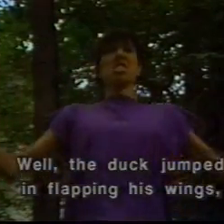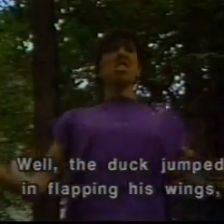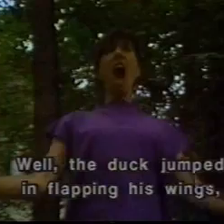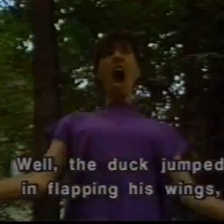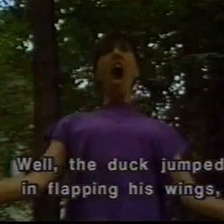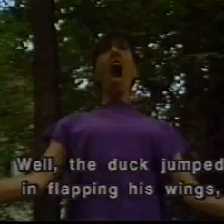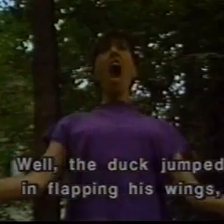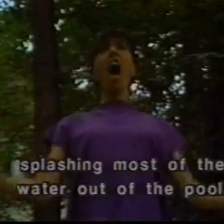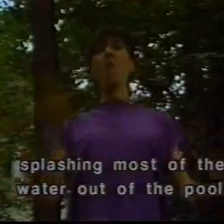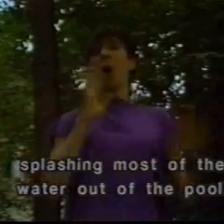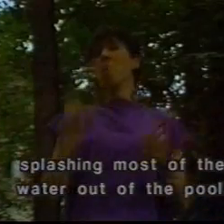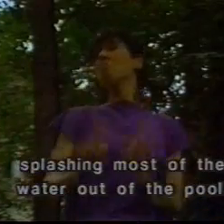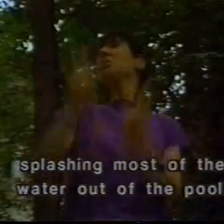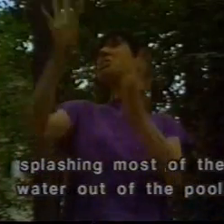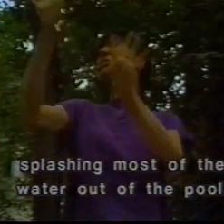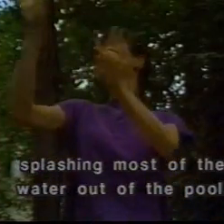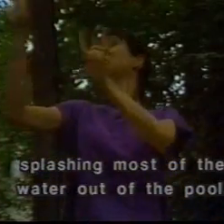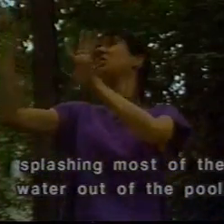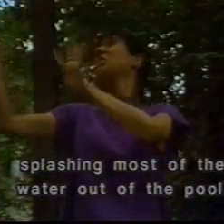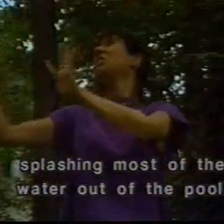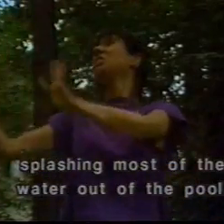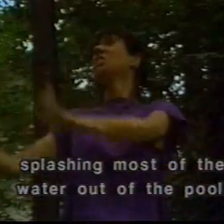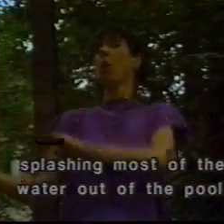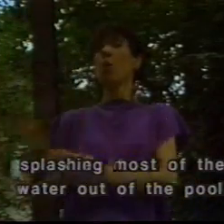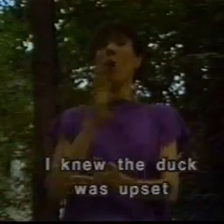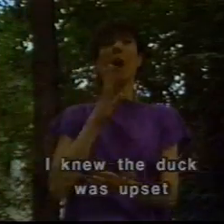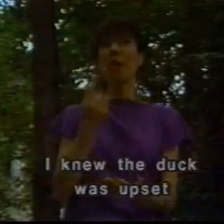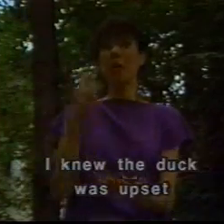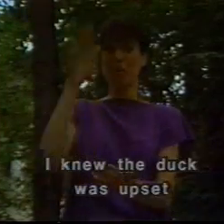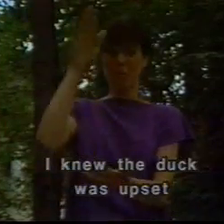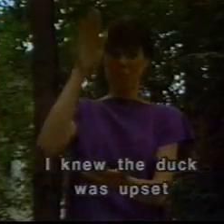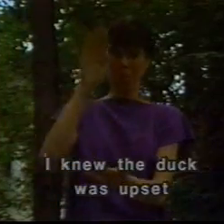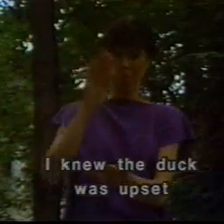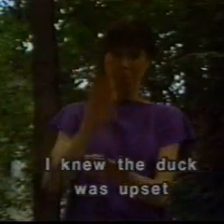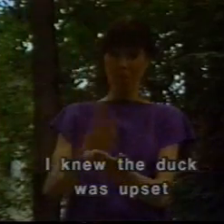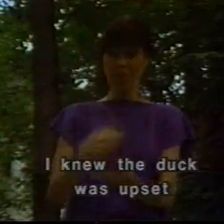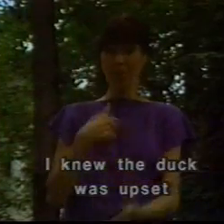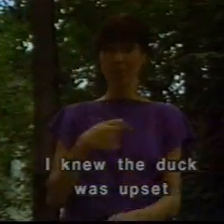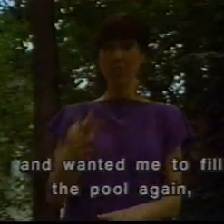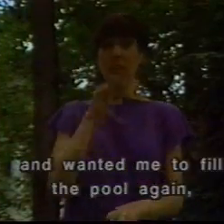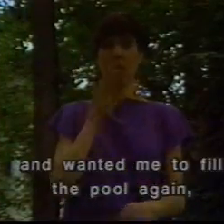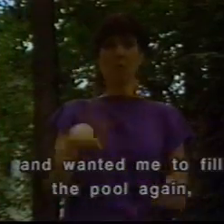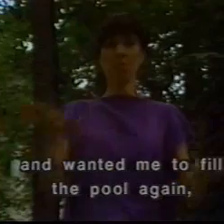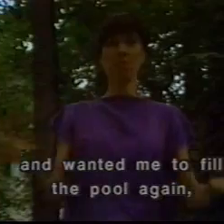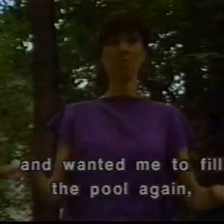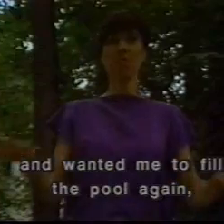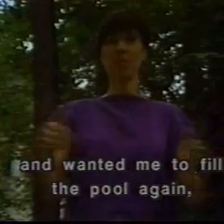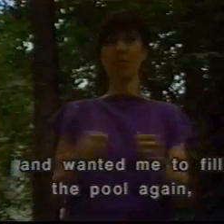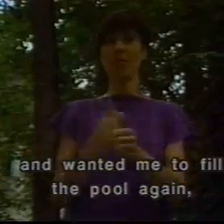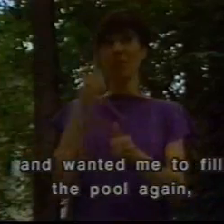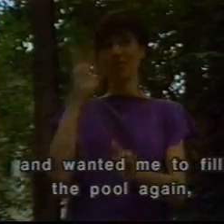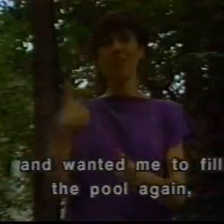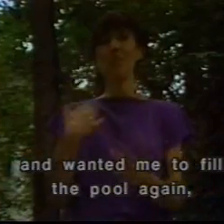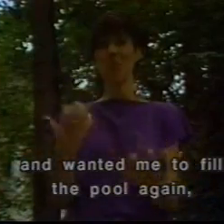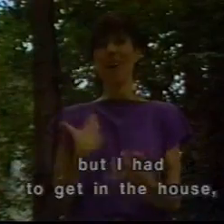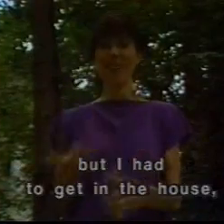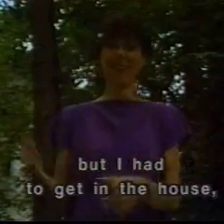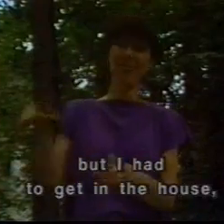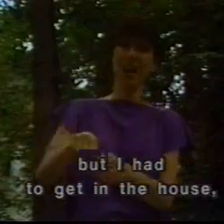wings, splashing most of the water out of the pool. I knew the duck was upset and wanted me to fill the pool again, but I had to get in the